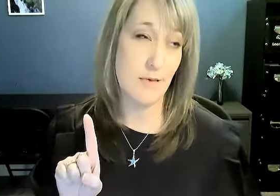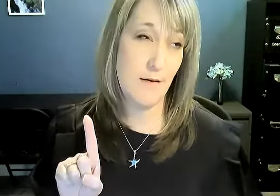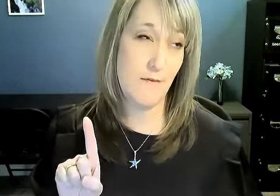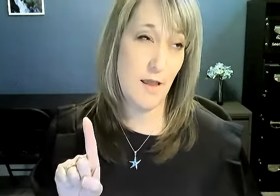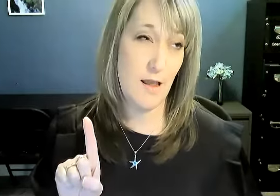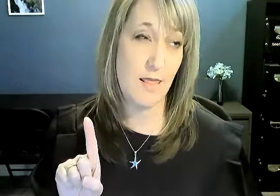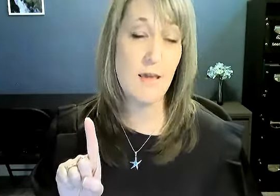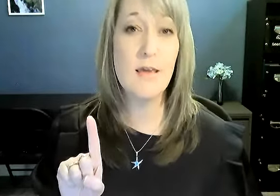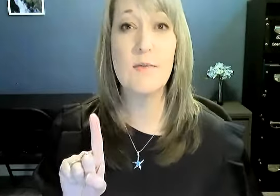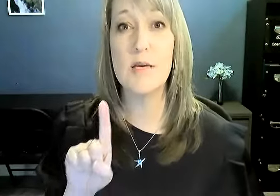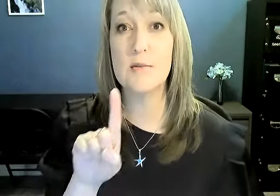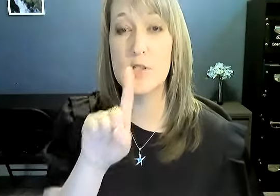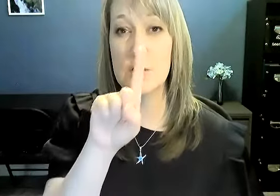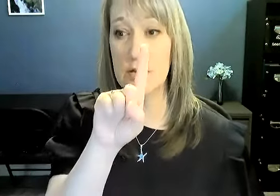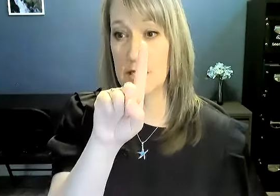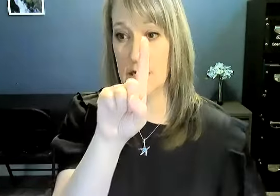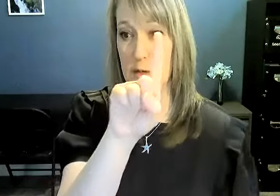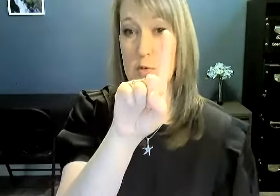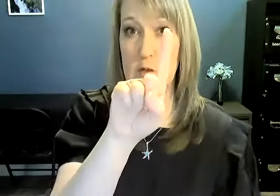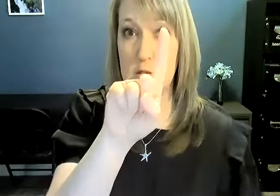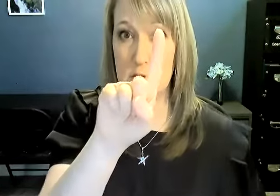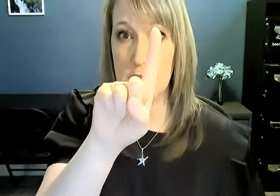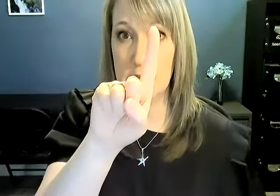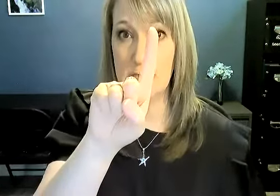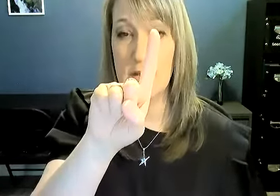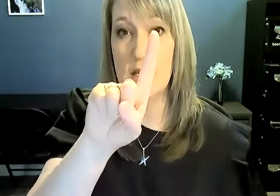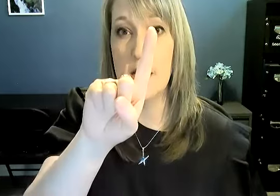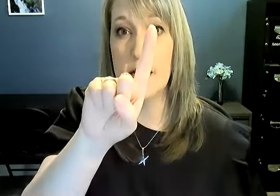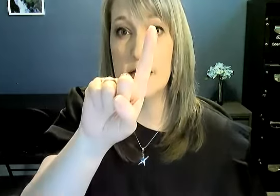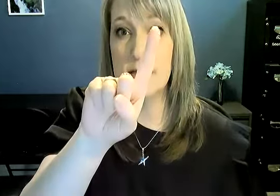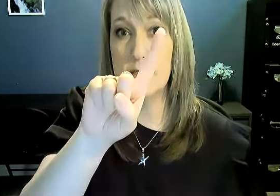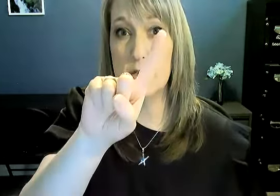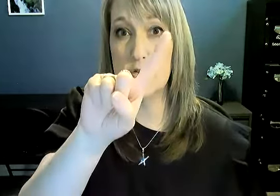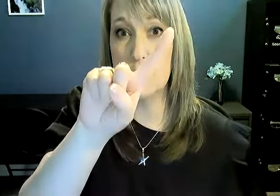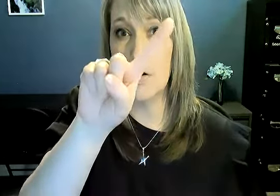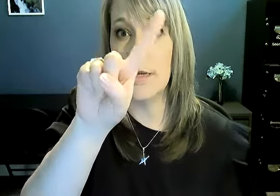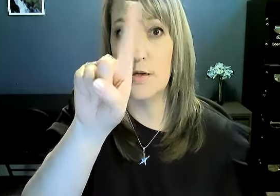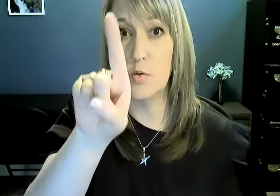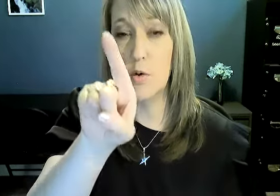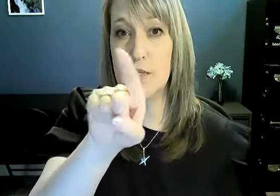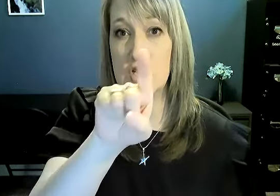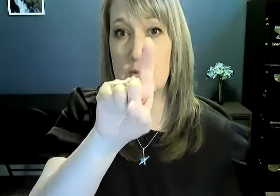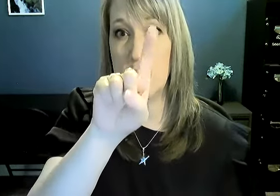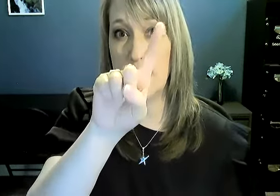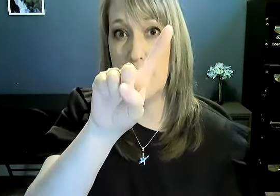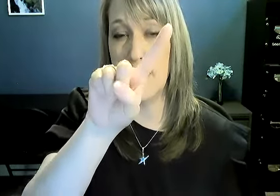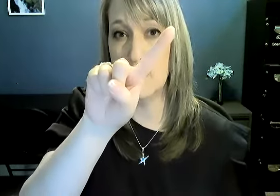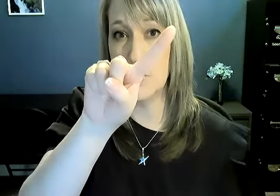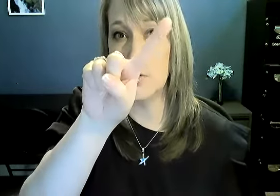of fun, I think, because what you're doing, and I'm going to move it closer to you here, is you're drawing a question mark in the air. So you do a